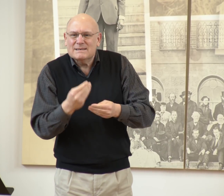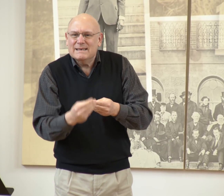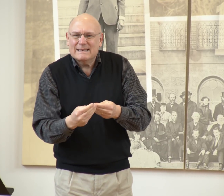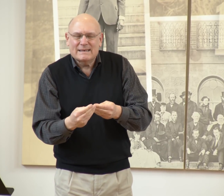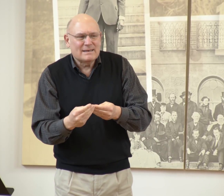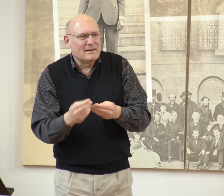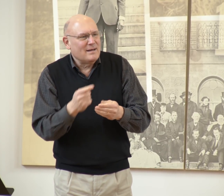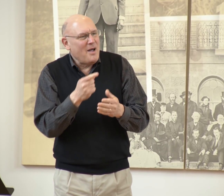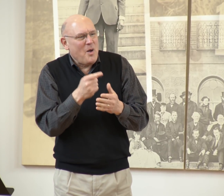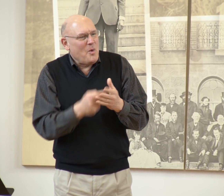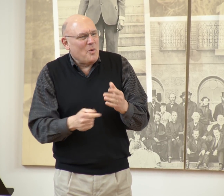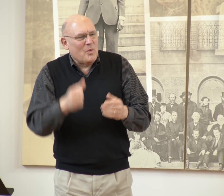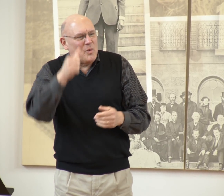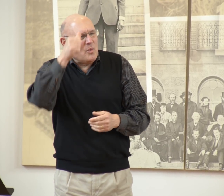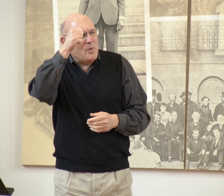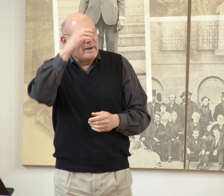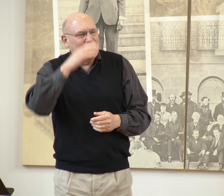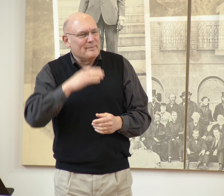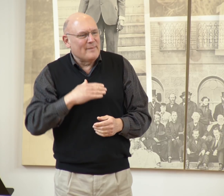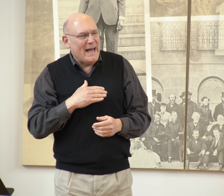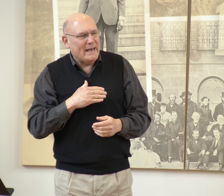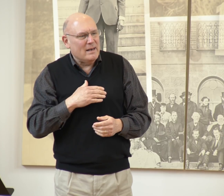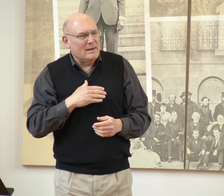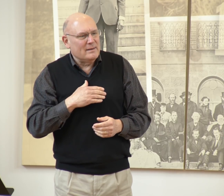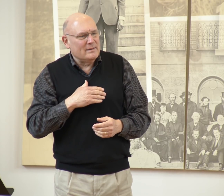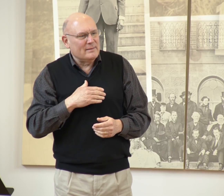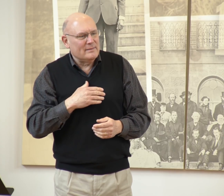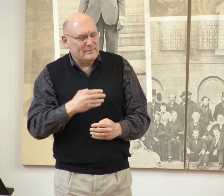What a legacy. What a man.